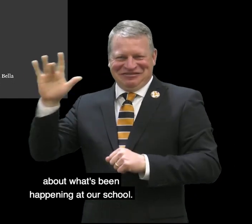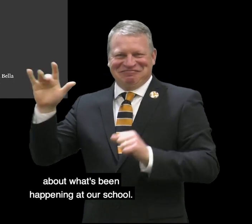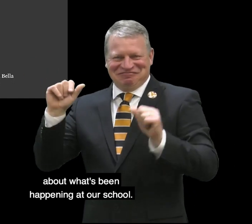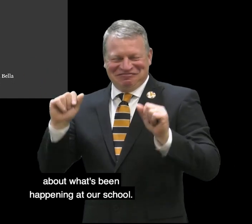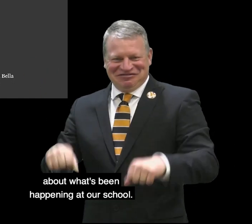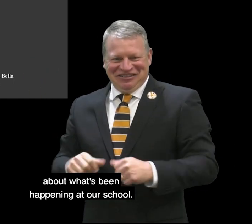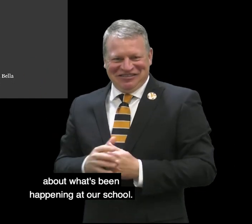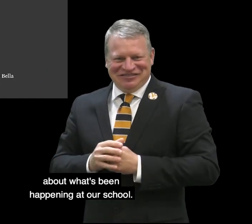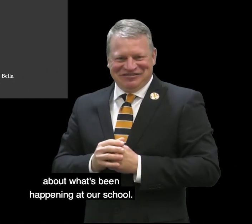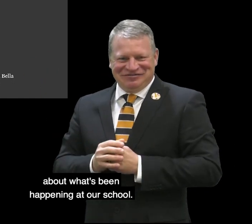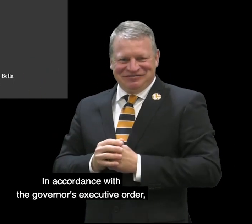at our school.